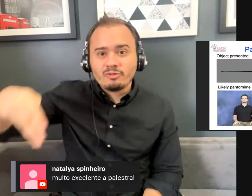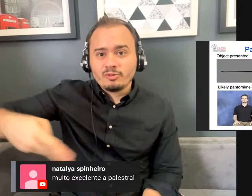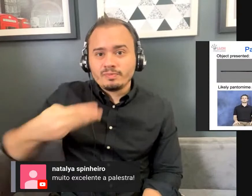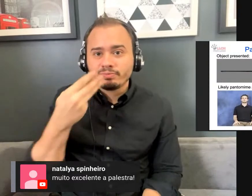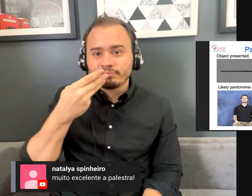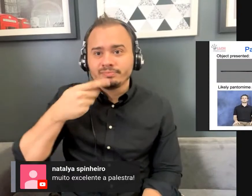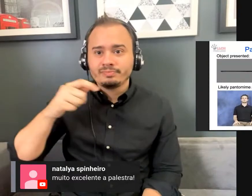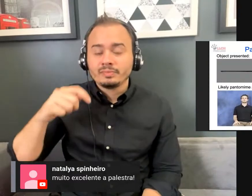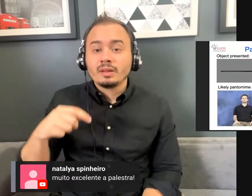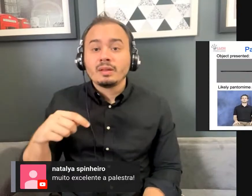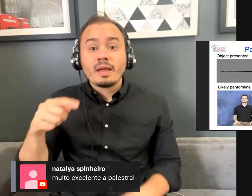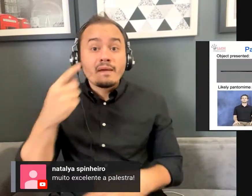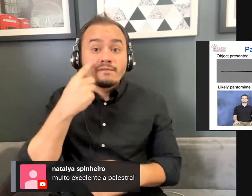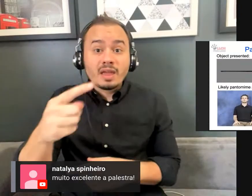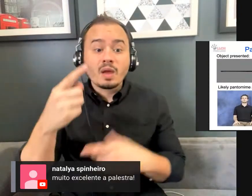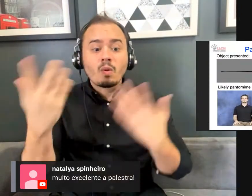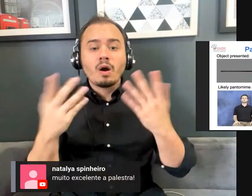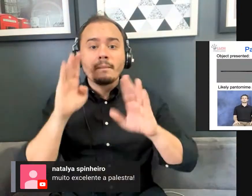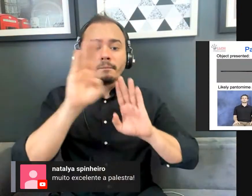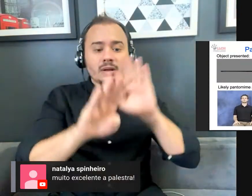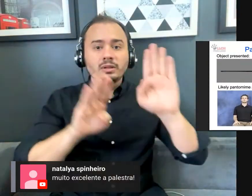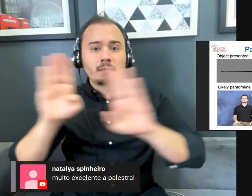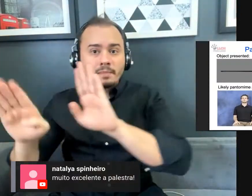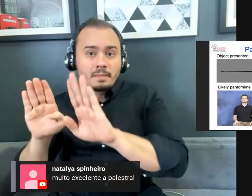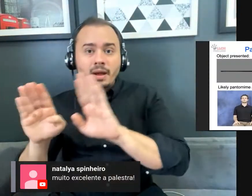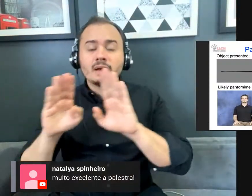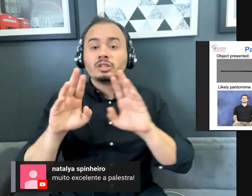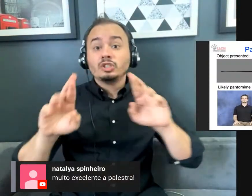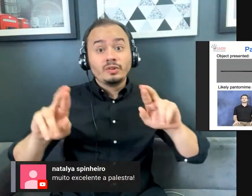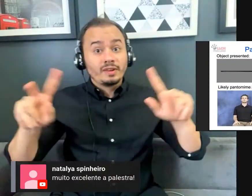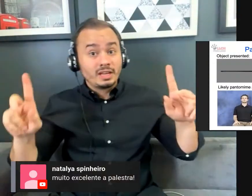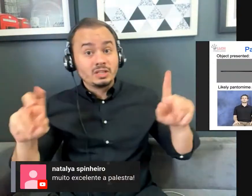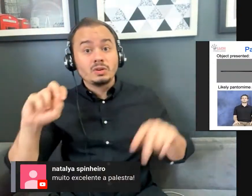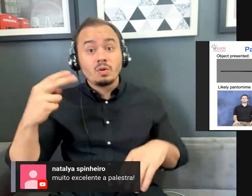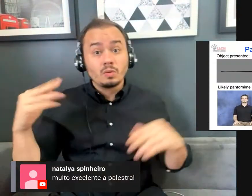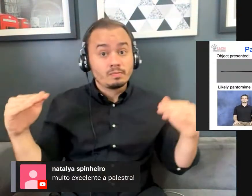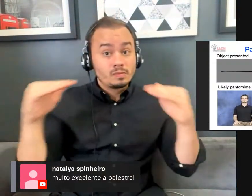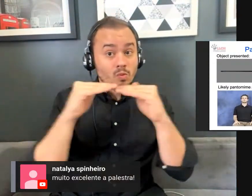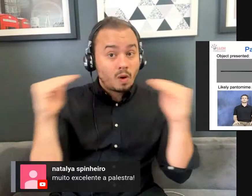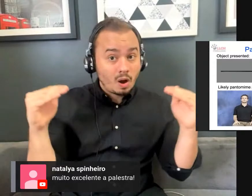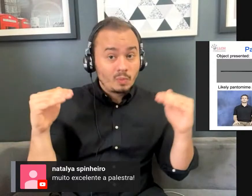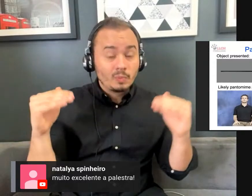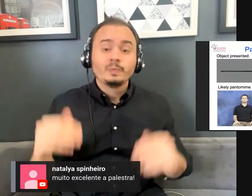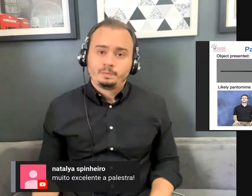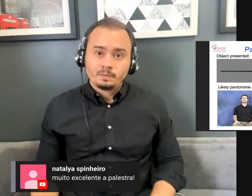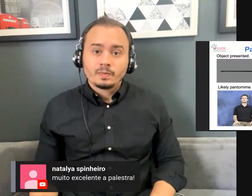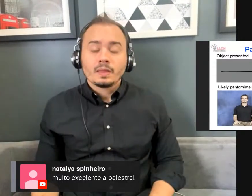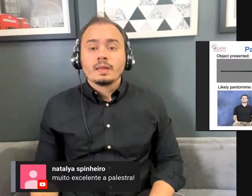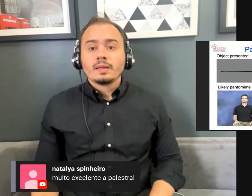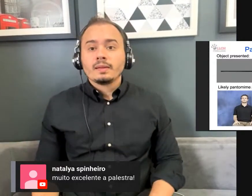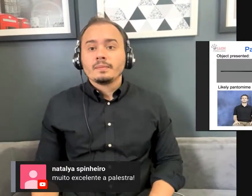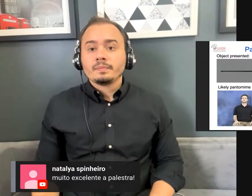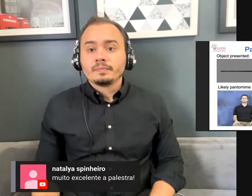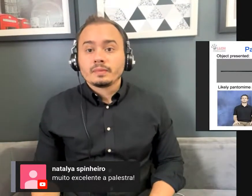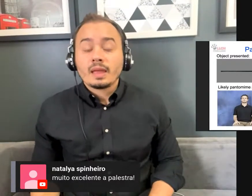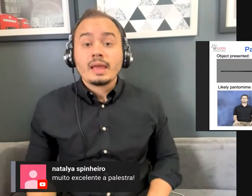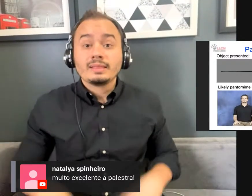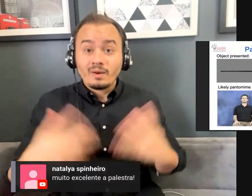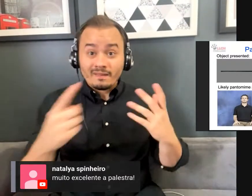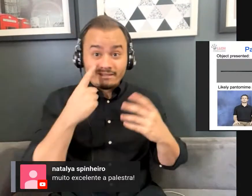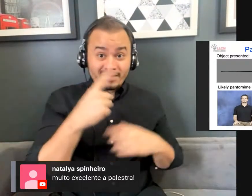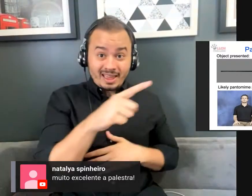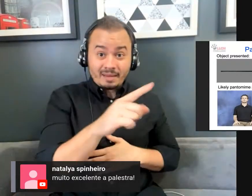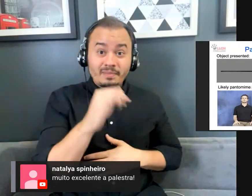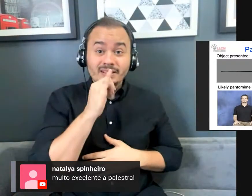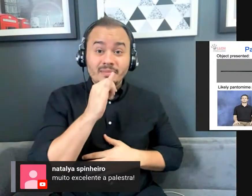Now it's important to note that the verbs that would be generated in association with these 2 pictures are different. So the ASL verb for